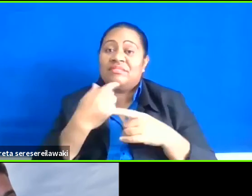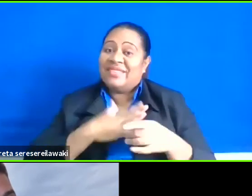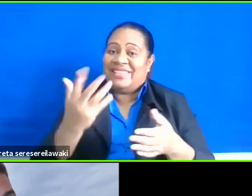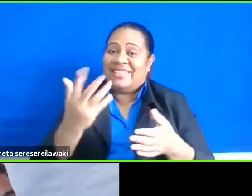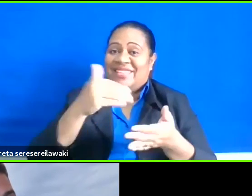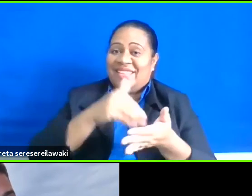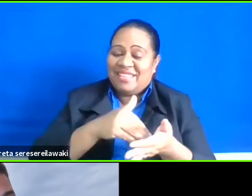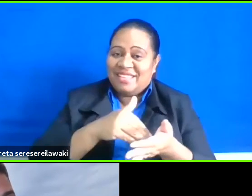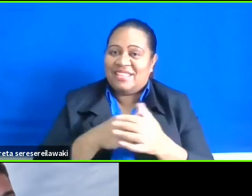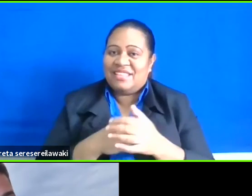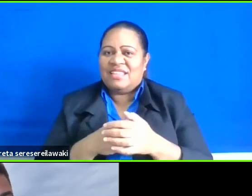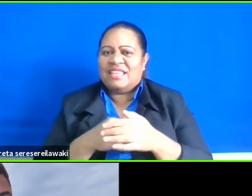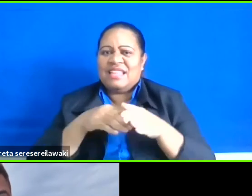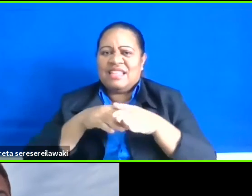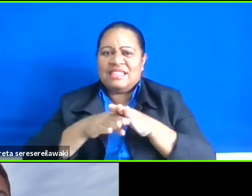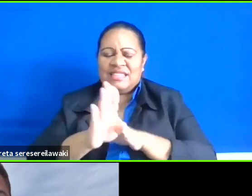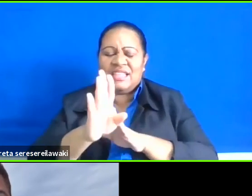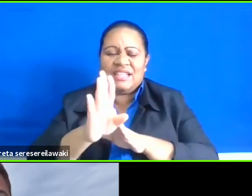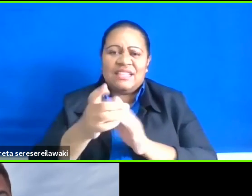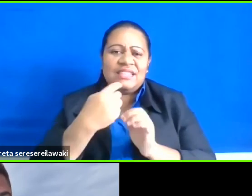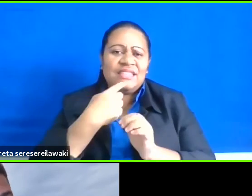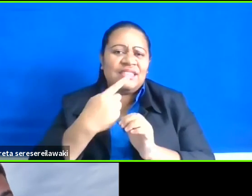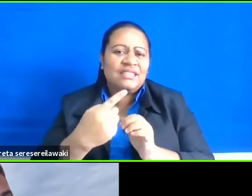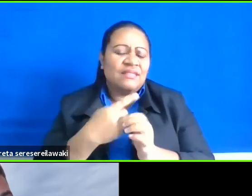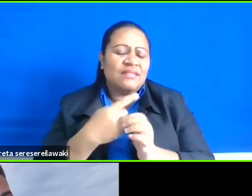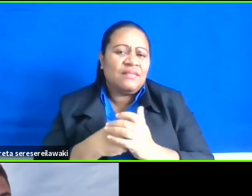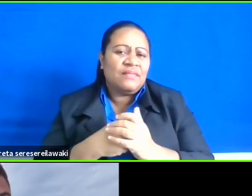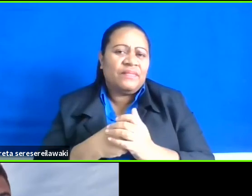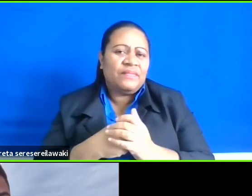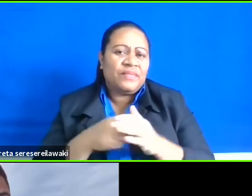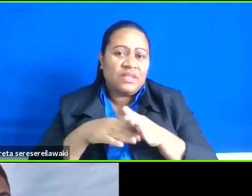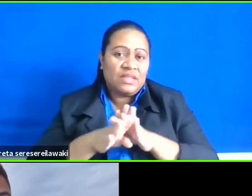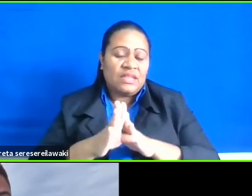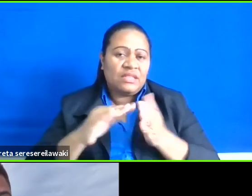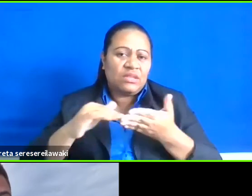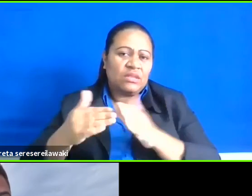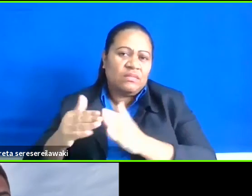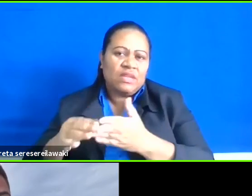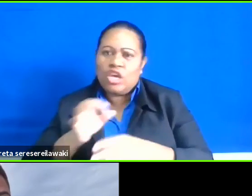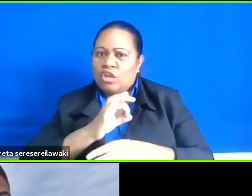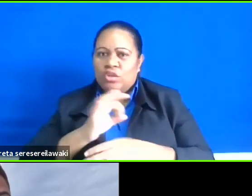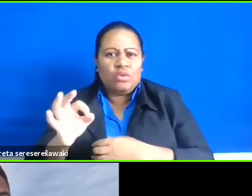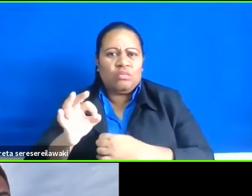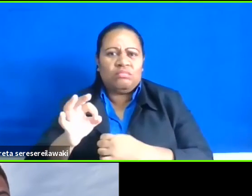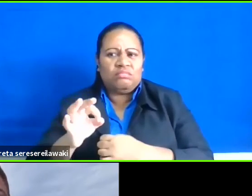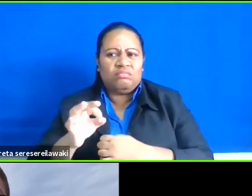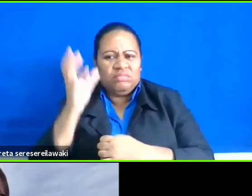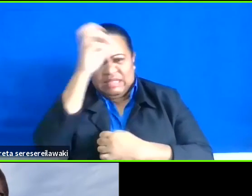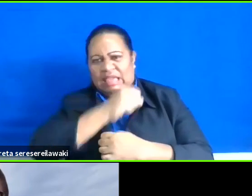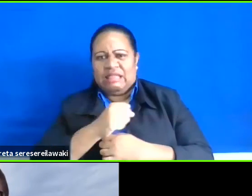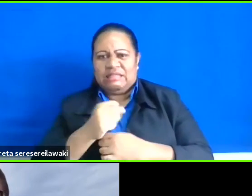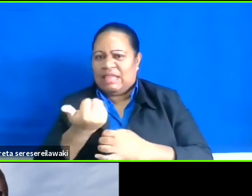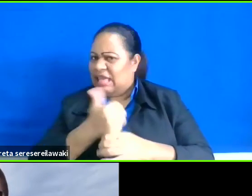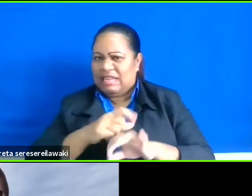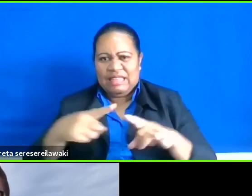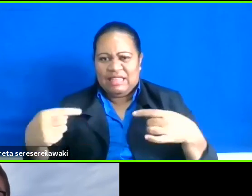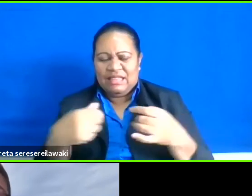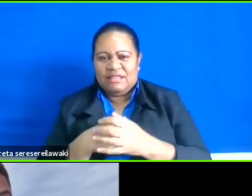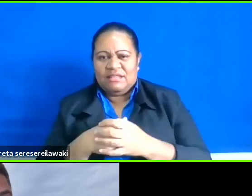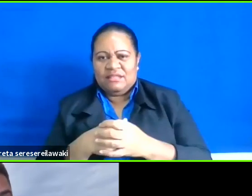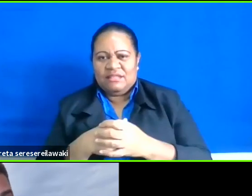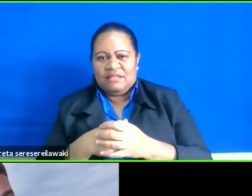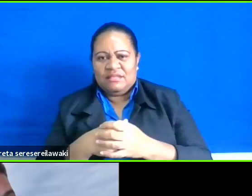resilience uh the factors that determine uh a resilient community should not be underestimated and um in fact should be uh emphasized